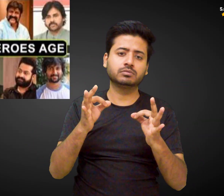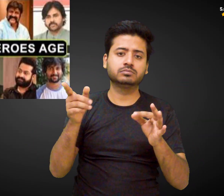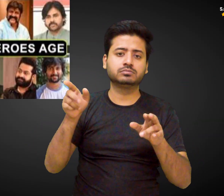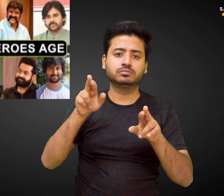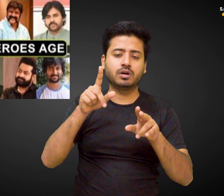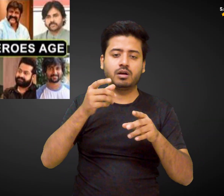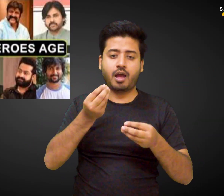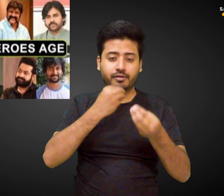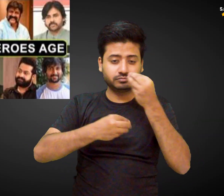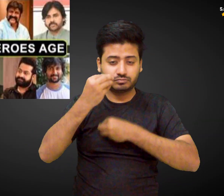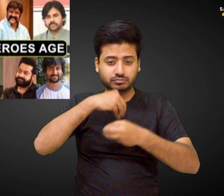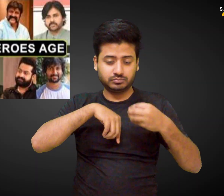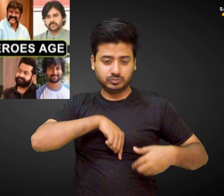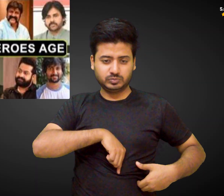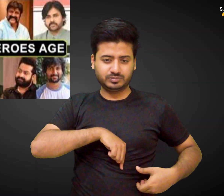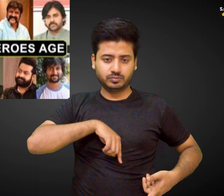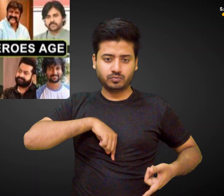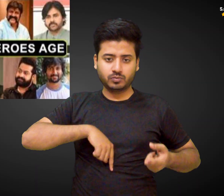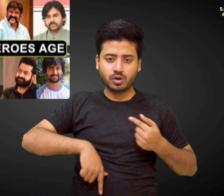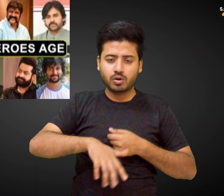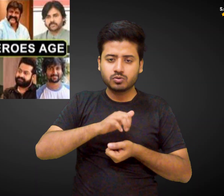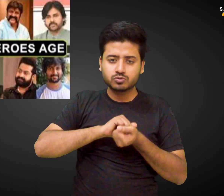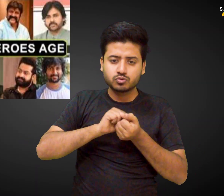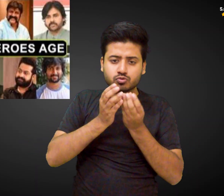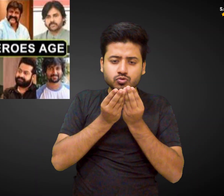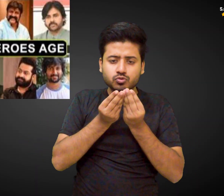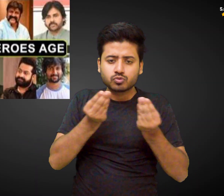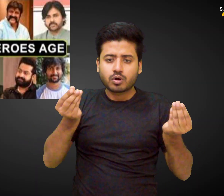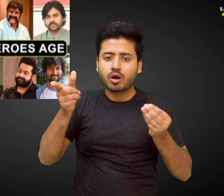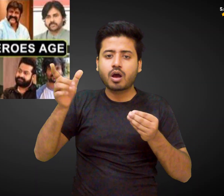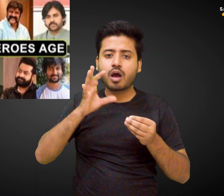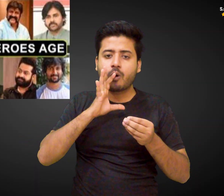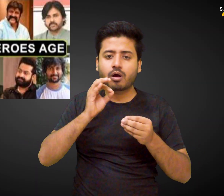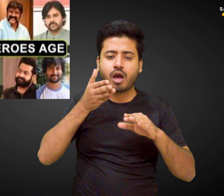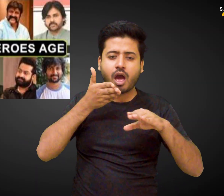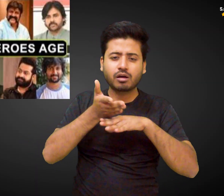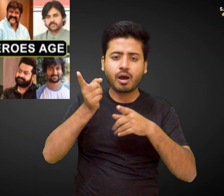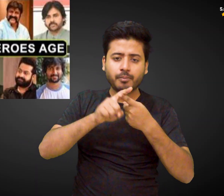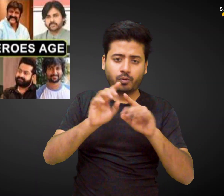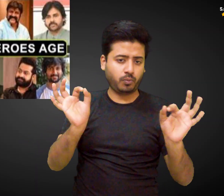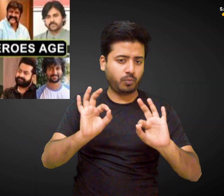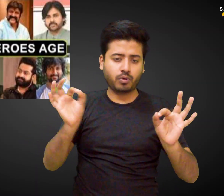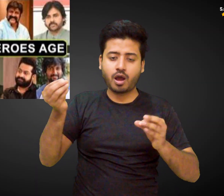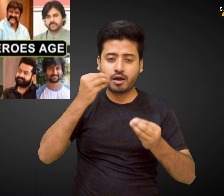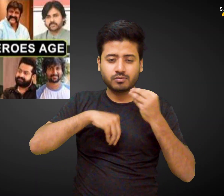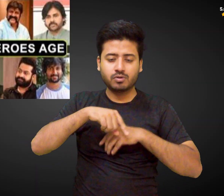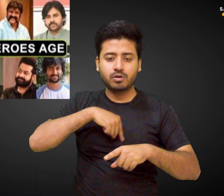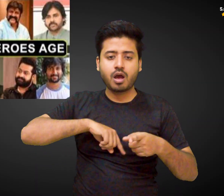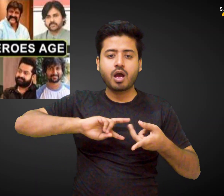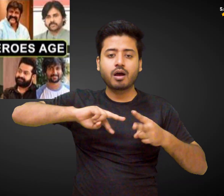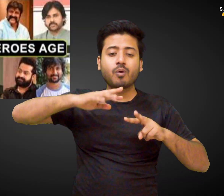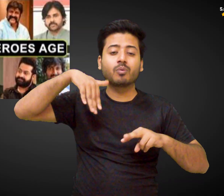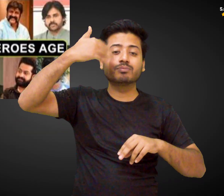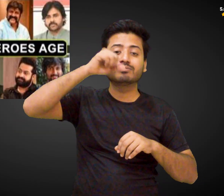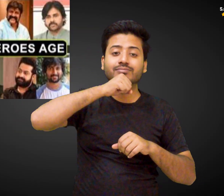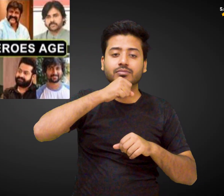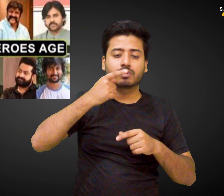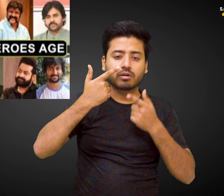elastin. Facial care. While most benefits come from dietary intake, olive oil can also be applied directly to the face.